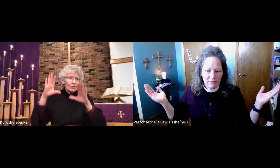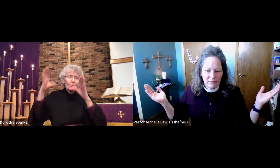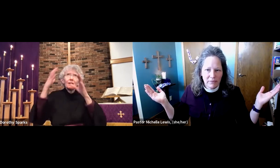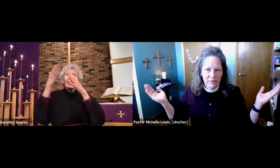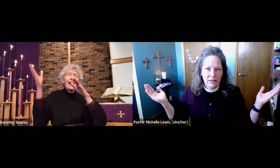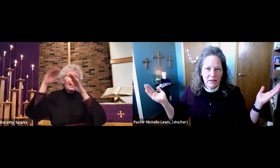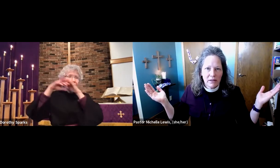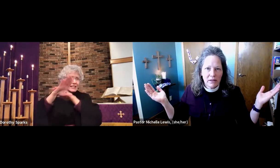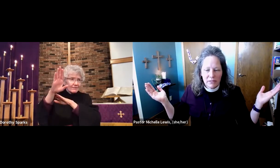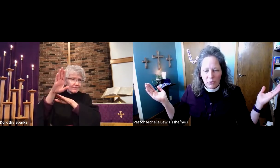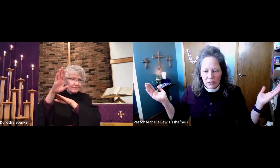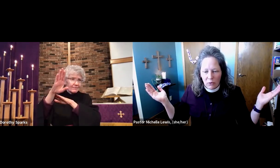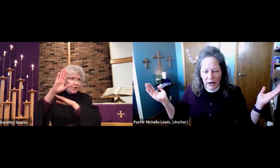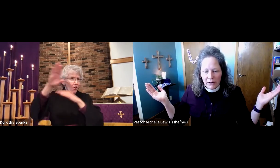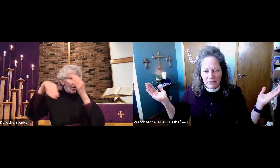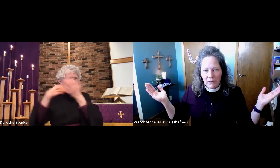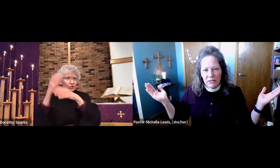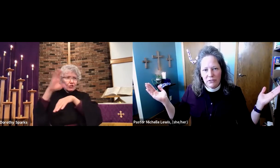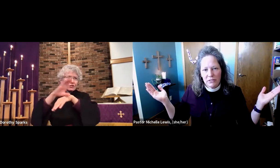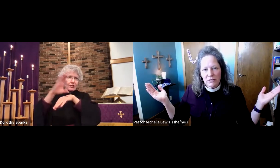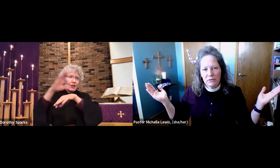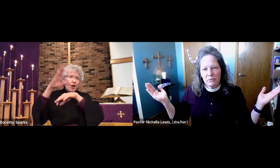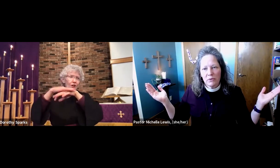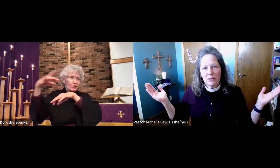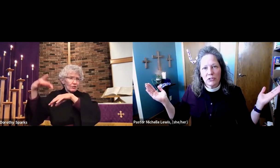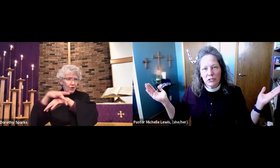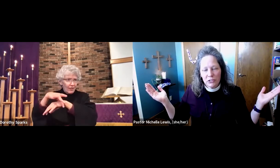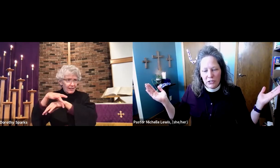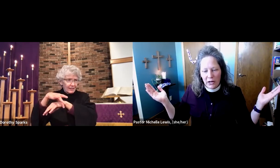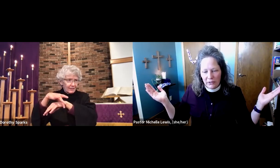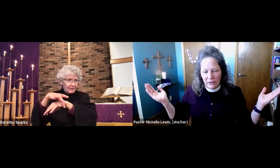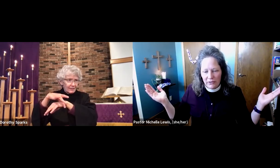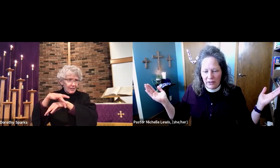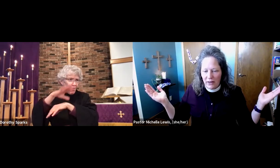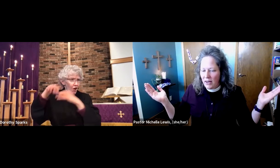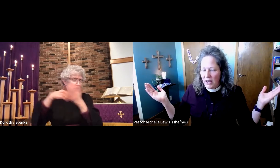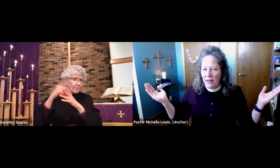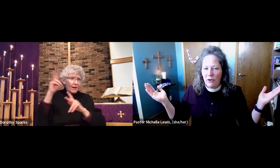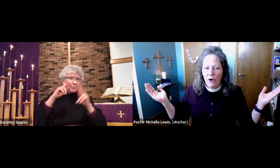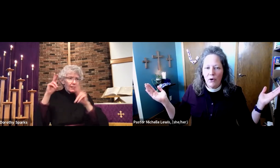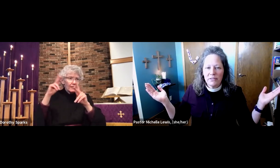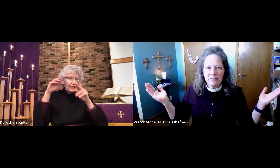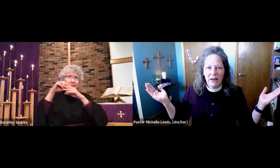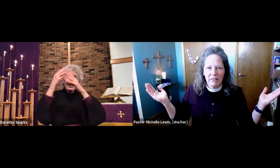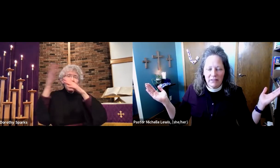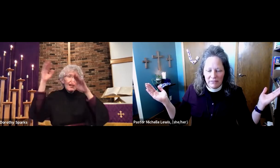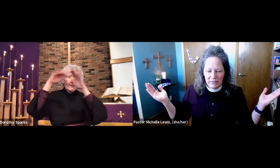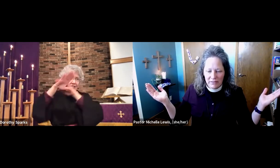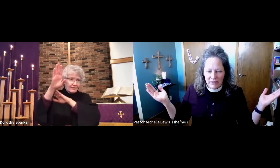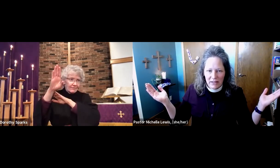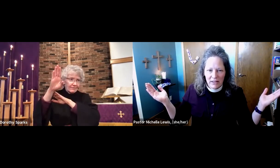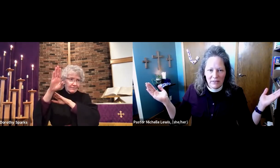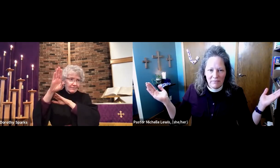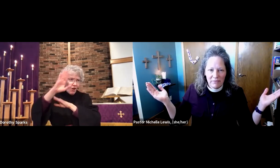grace. So with the choirs of angels, with the church on earth, and the hosts of heaven,